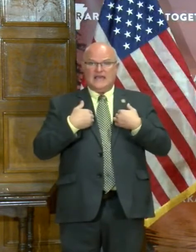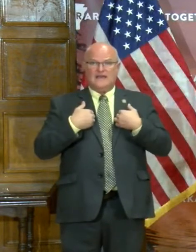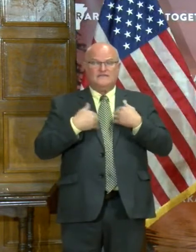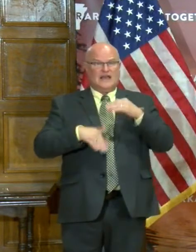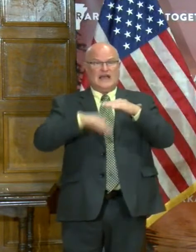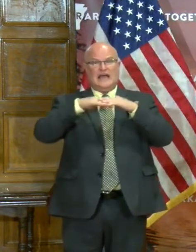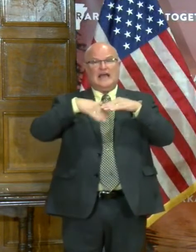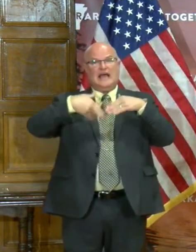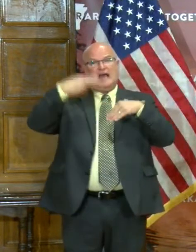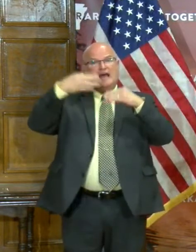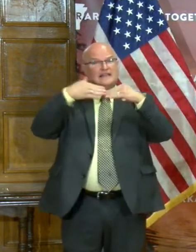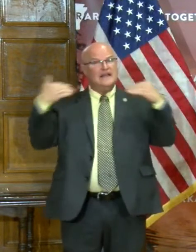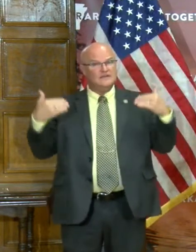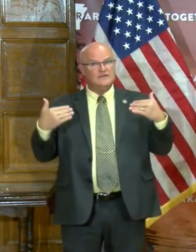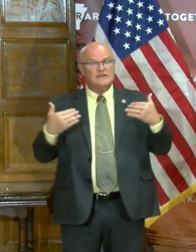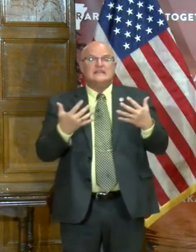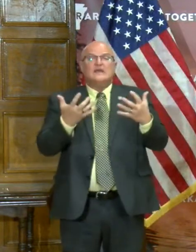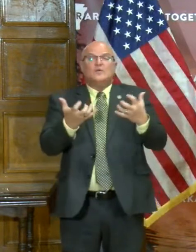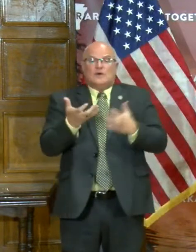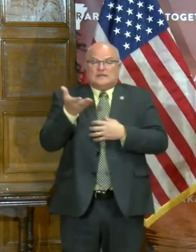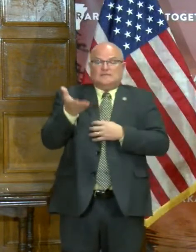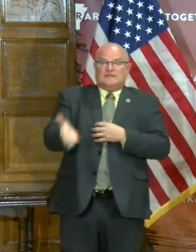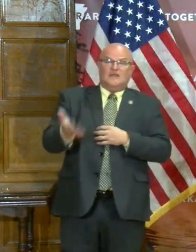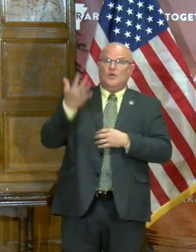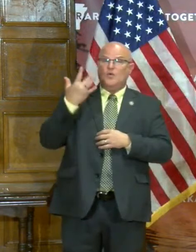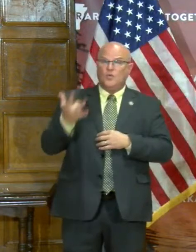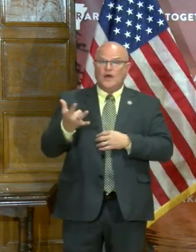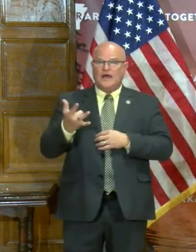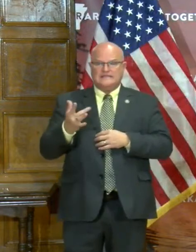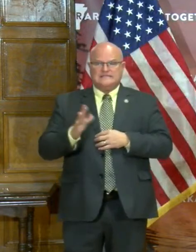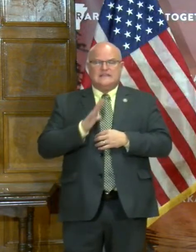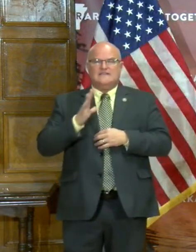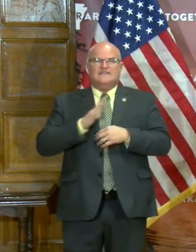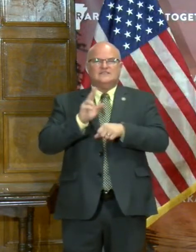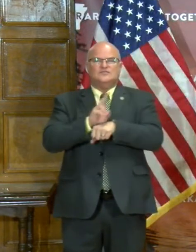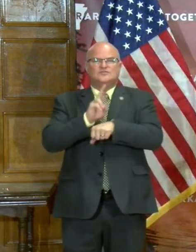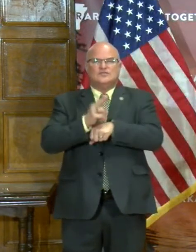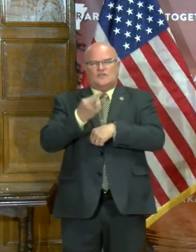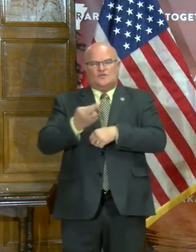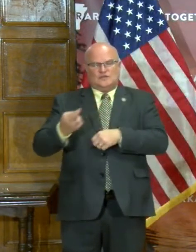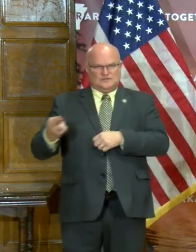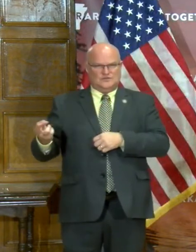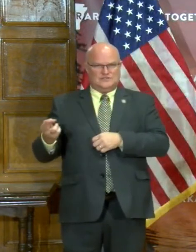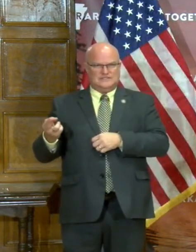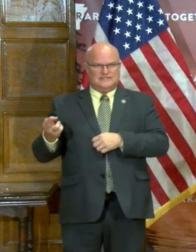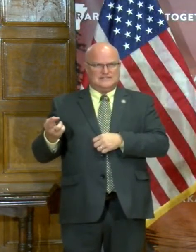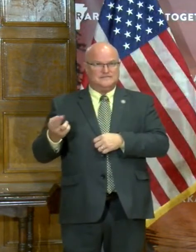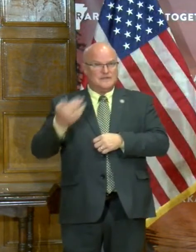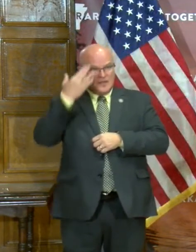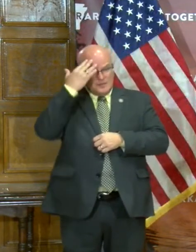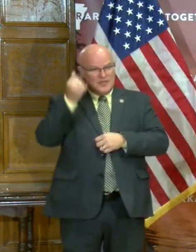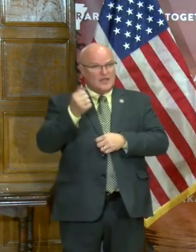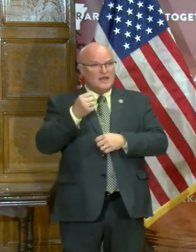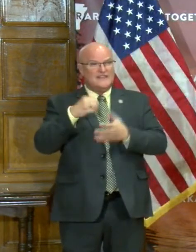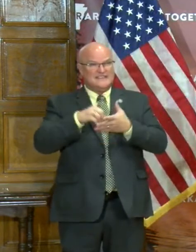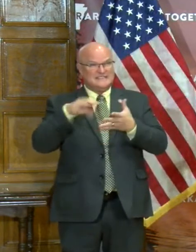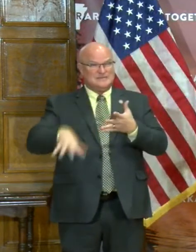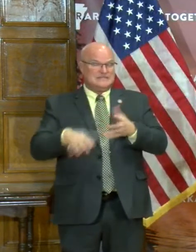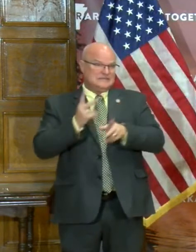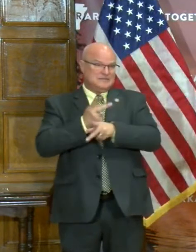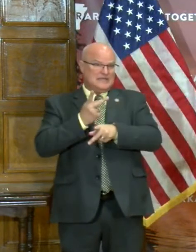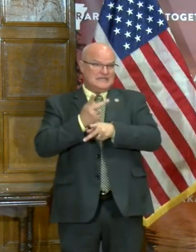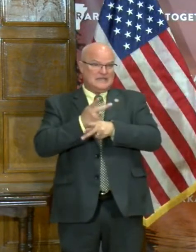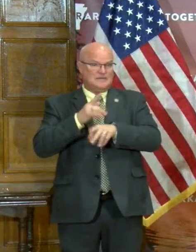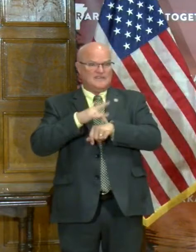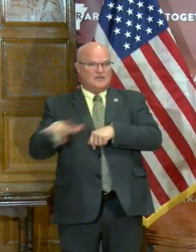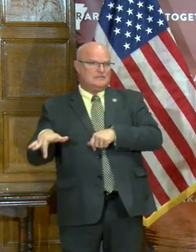very high level. They want them there because it's an efficient utilization of resources because they're expensive to maintain